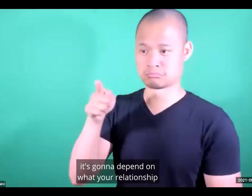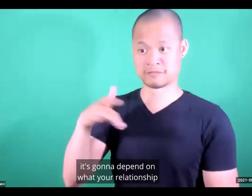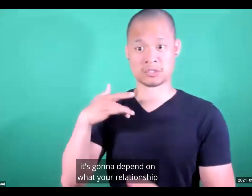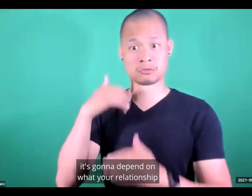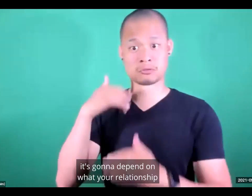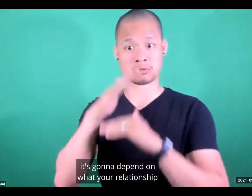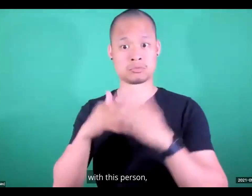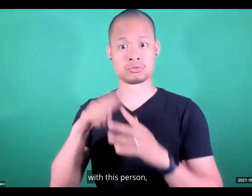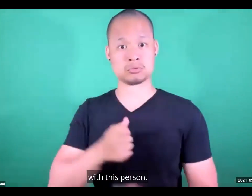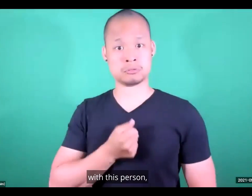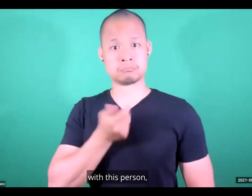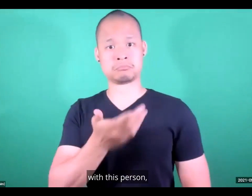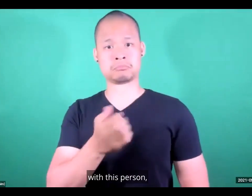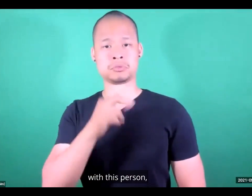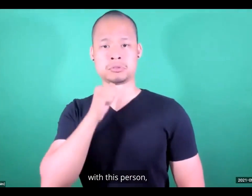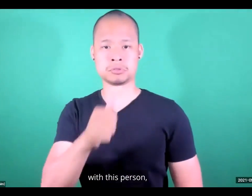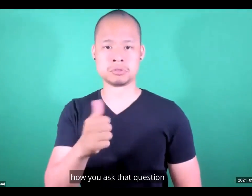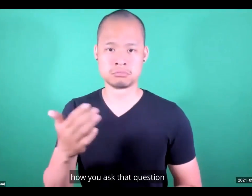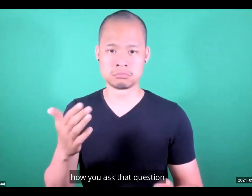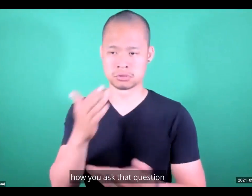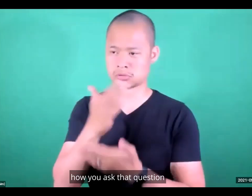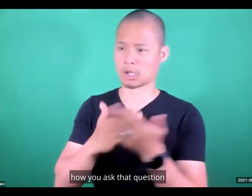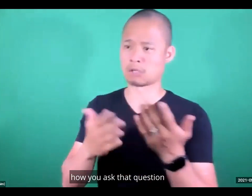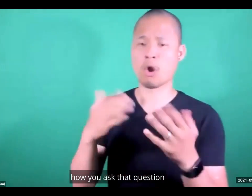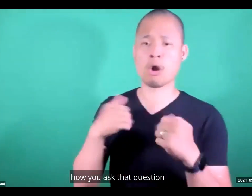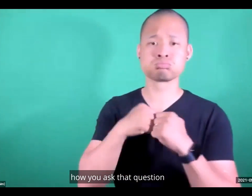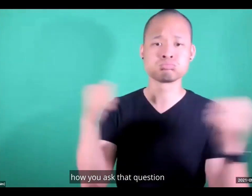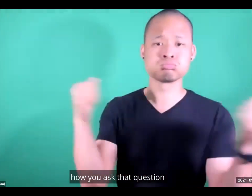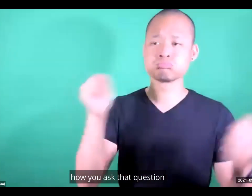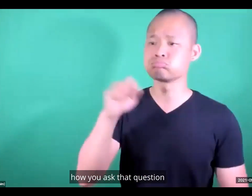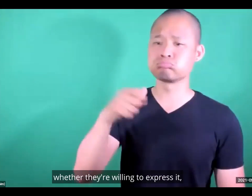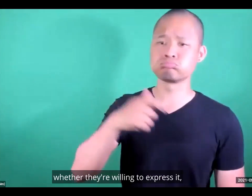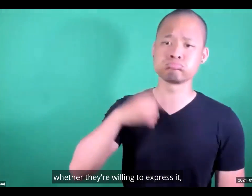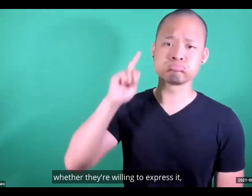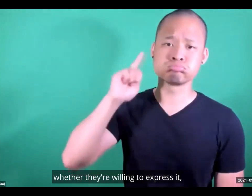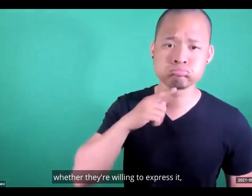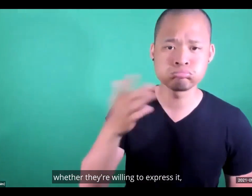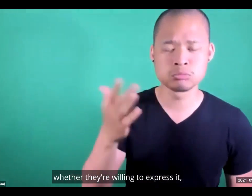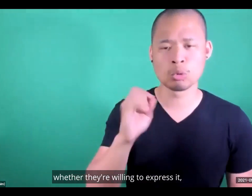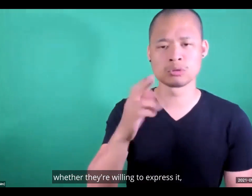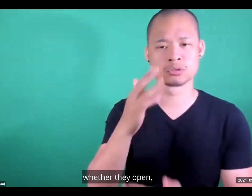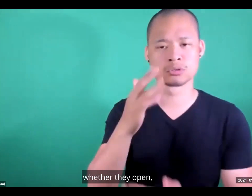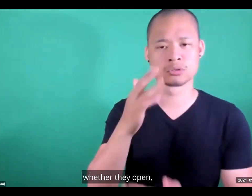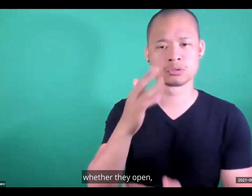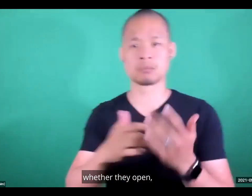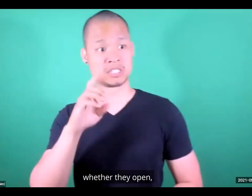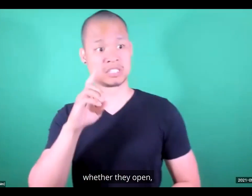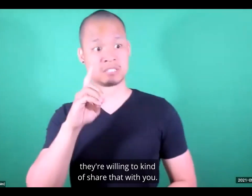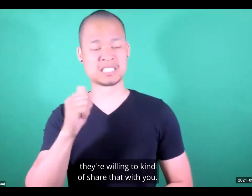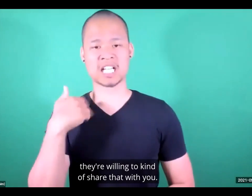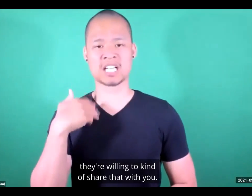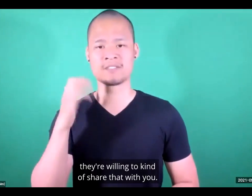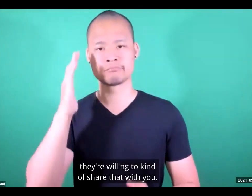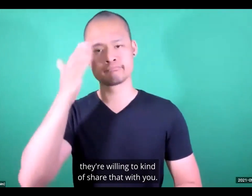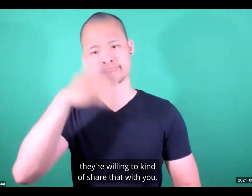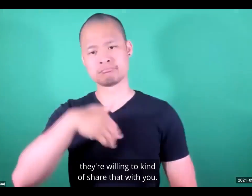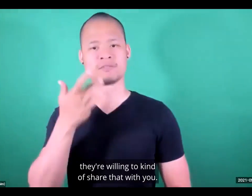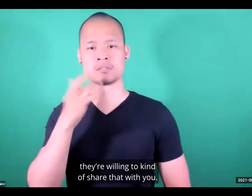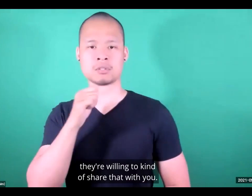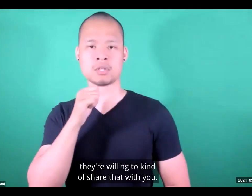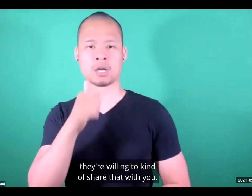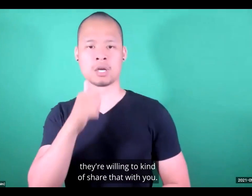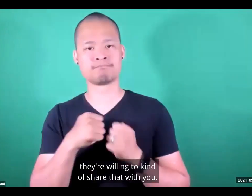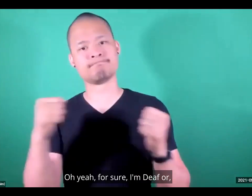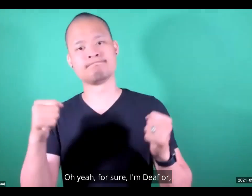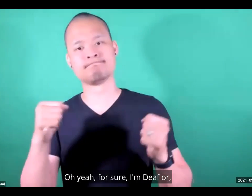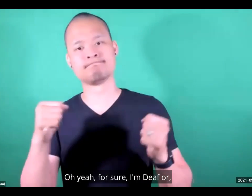it's gonna depend on what your relationship with this person, how you ask that question, whether they're willing to express it, whether they're willing to kind of share